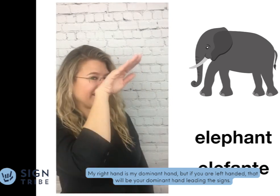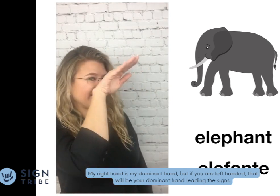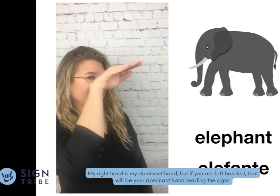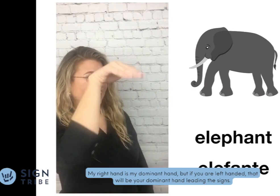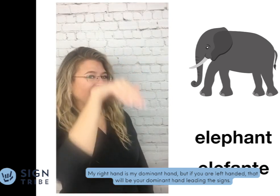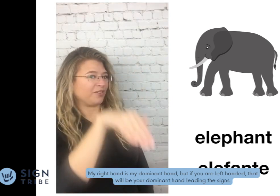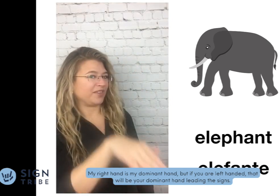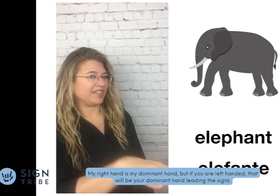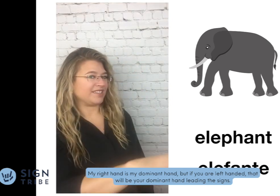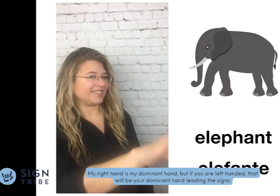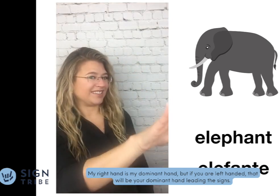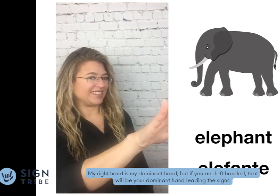Elephant.